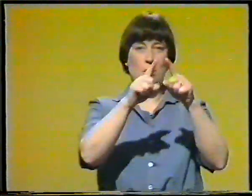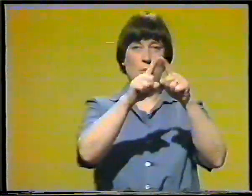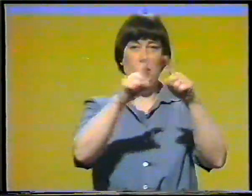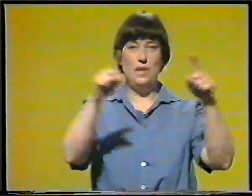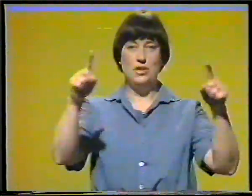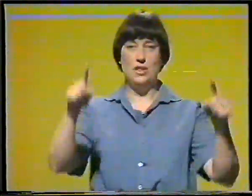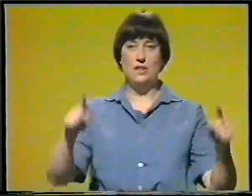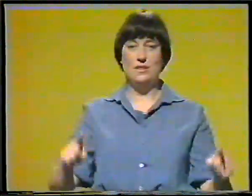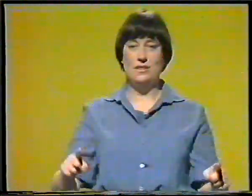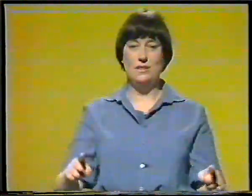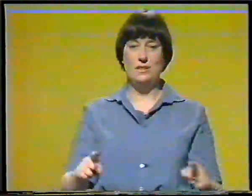Picture.